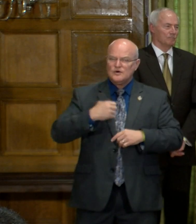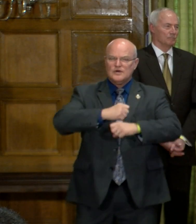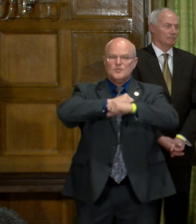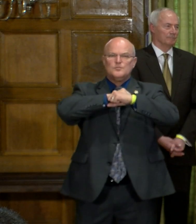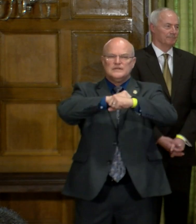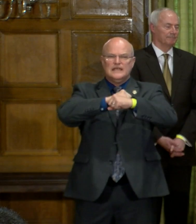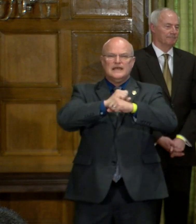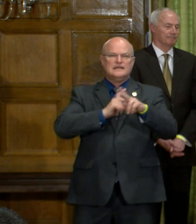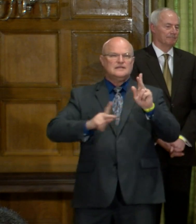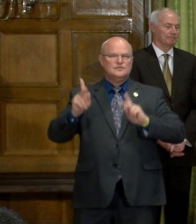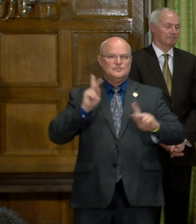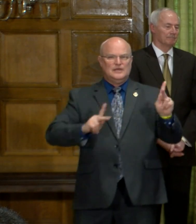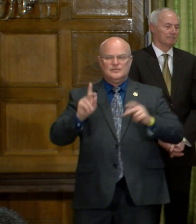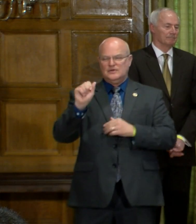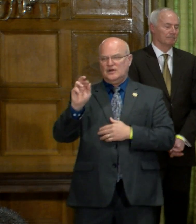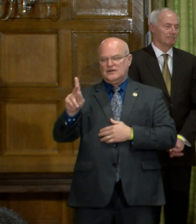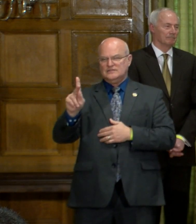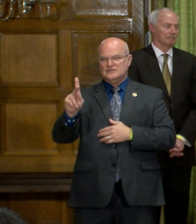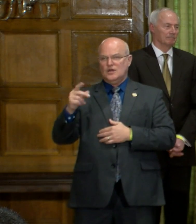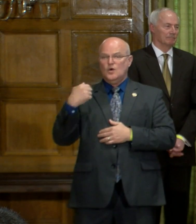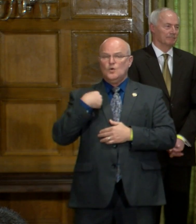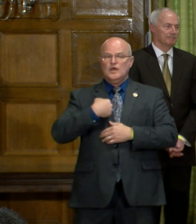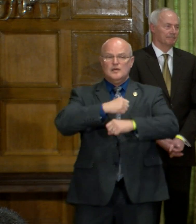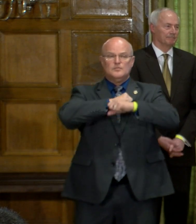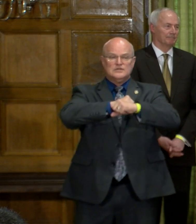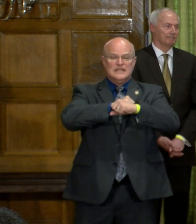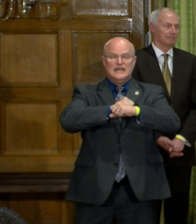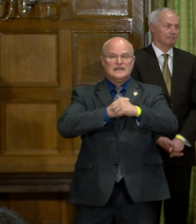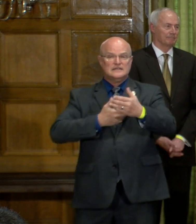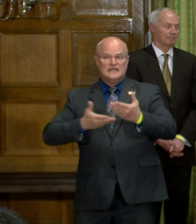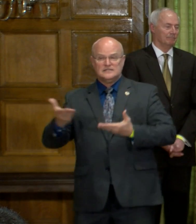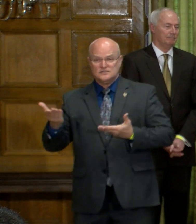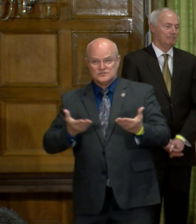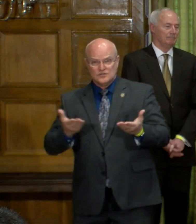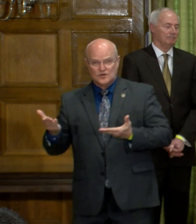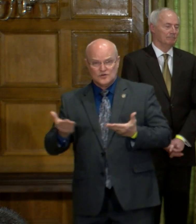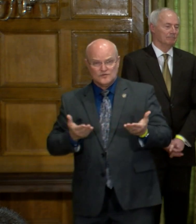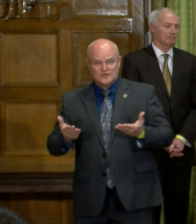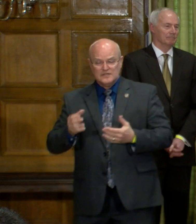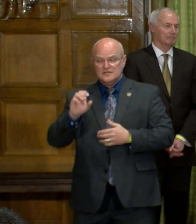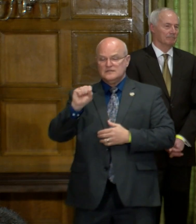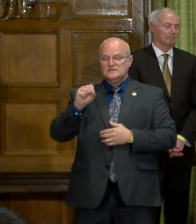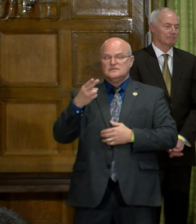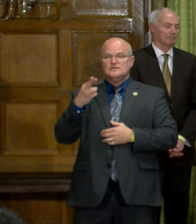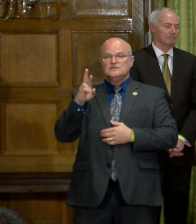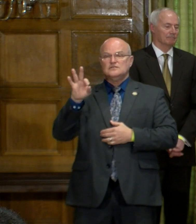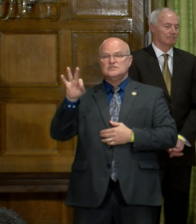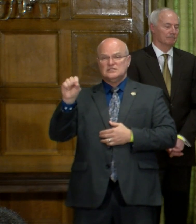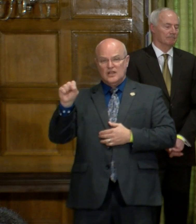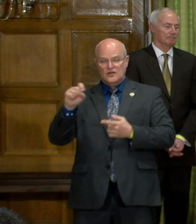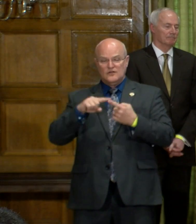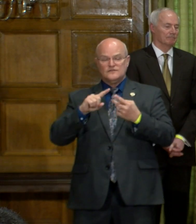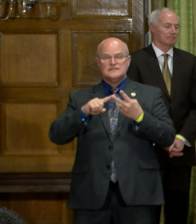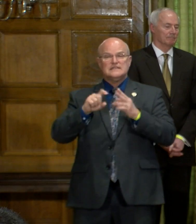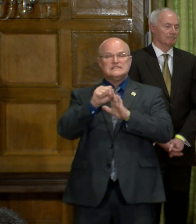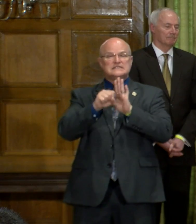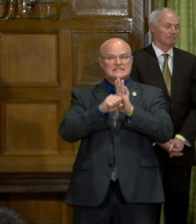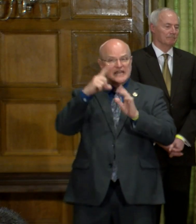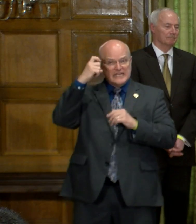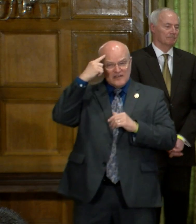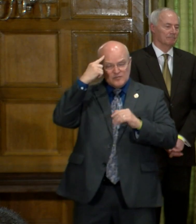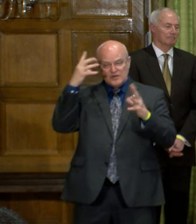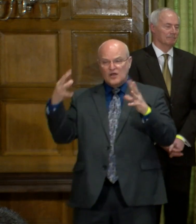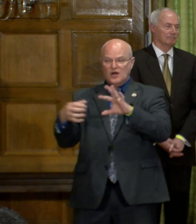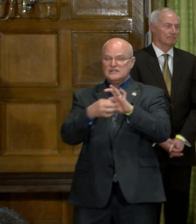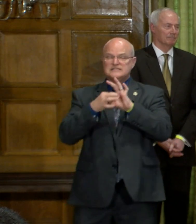of Arkansas. We protect and serve not only police departments, sheriff's offices, but also the state government of Arkansas.